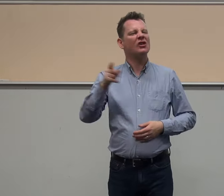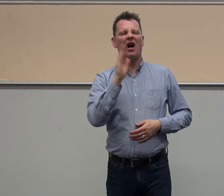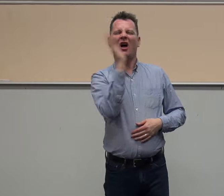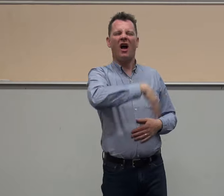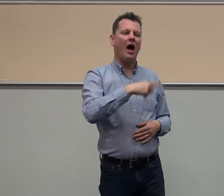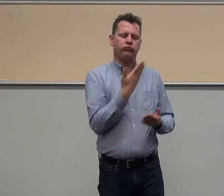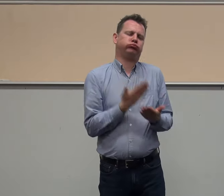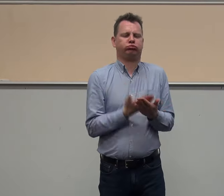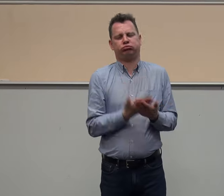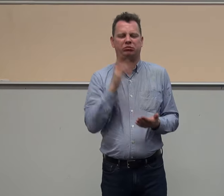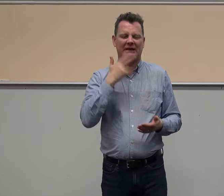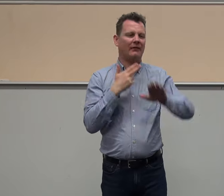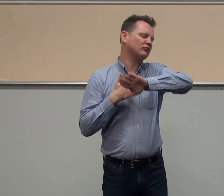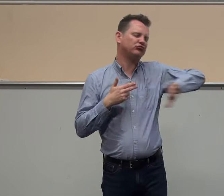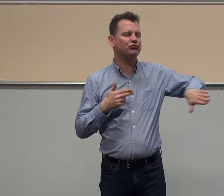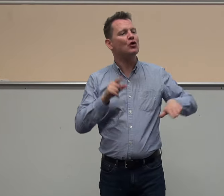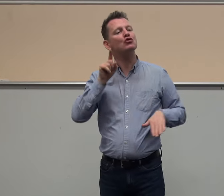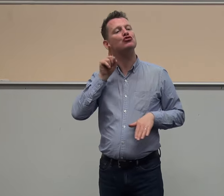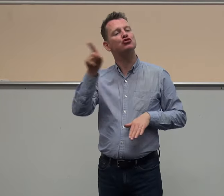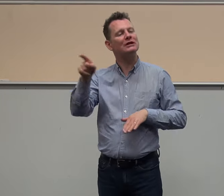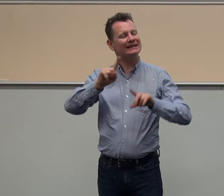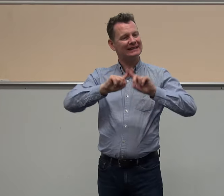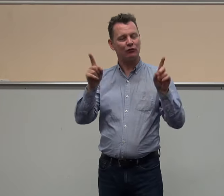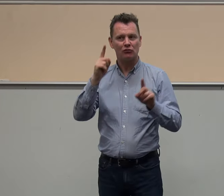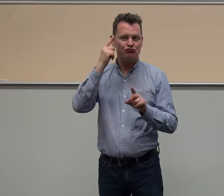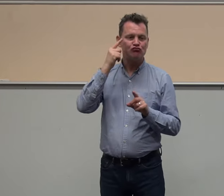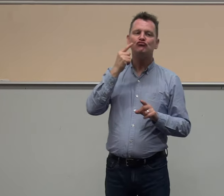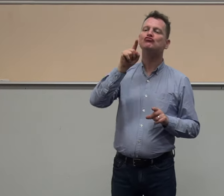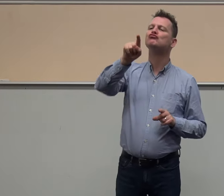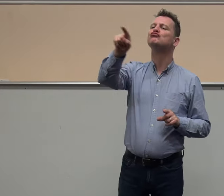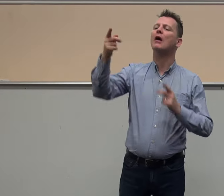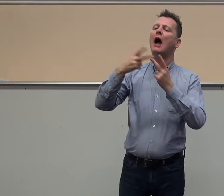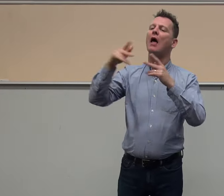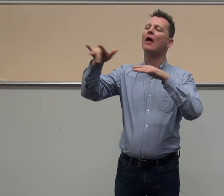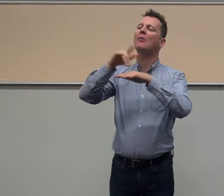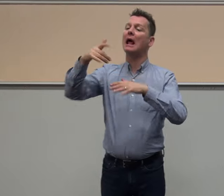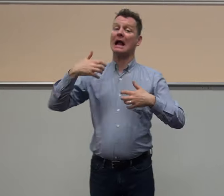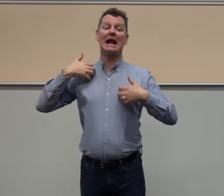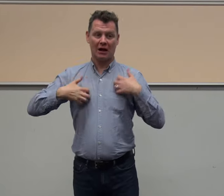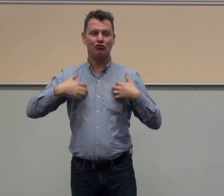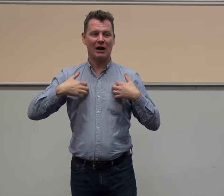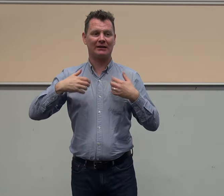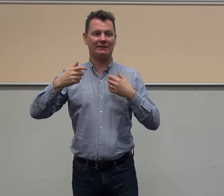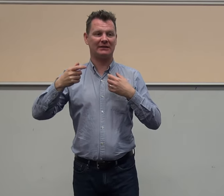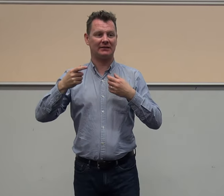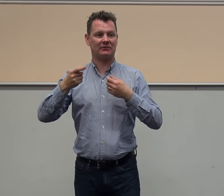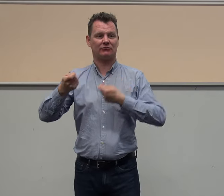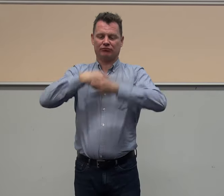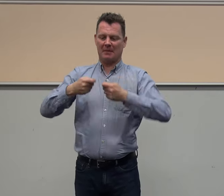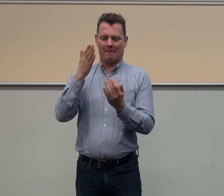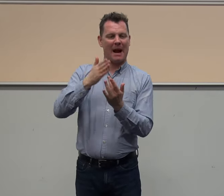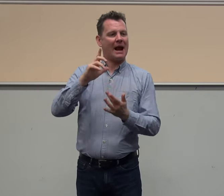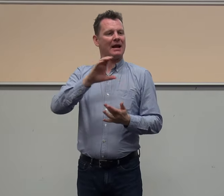approaches theatre using plays that she thinks are interesting and just makes the main character deaf.